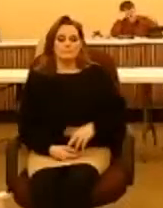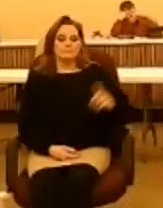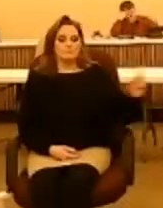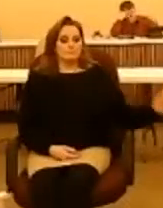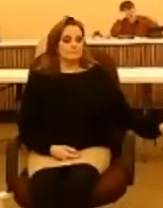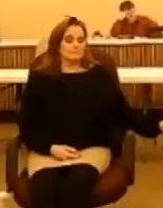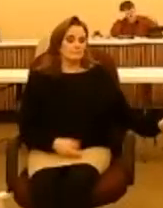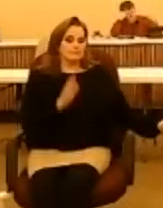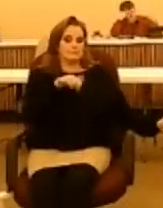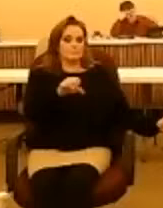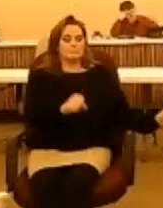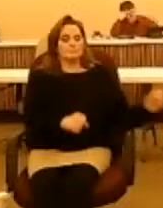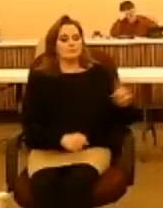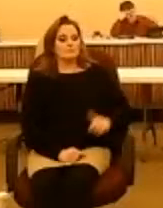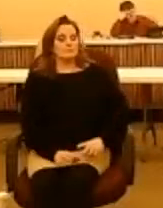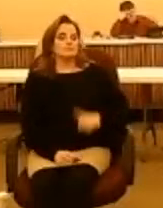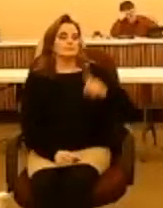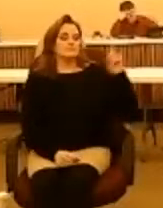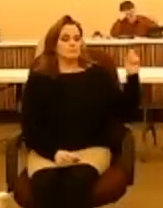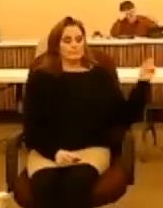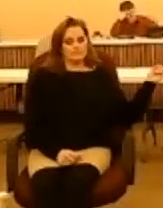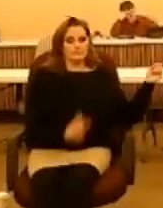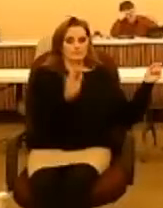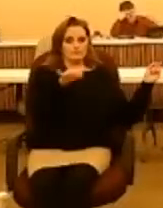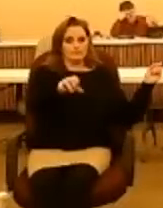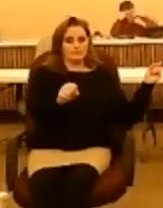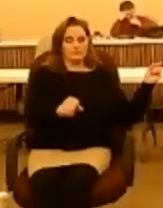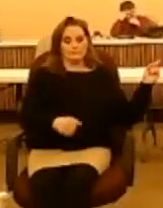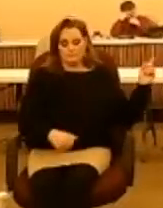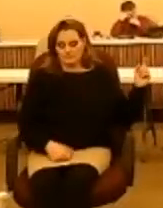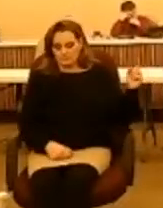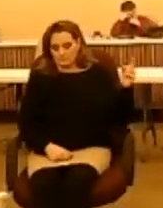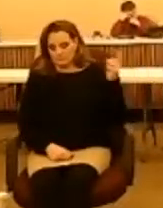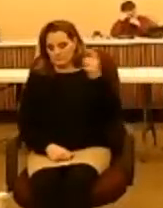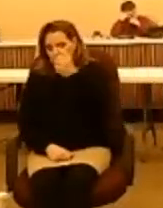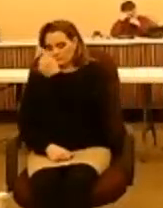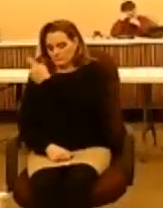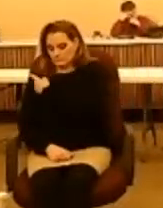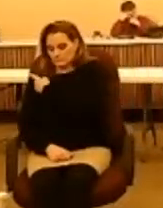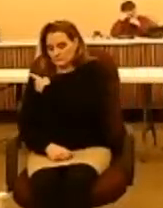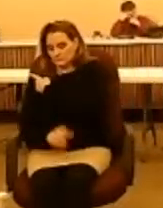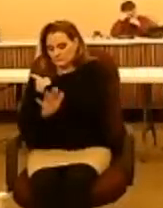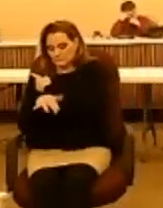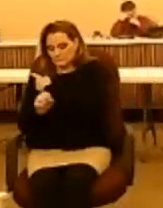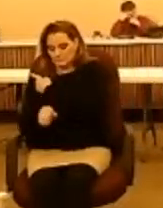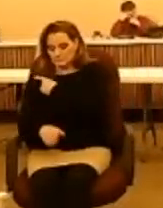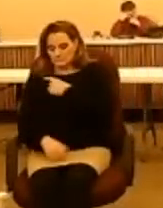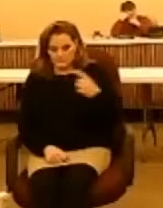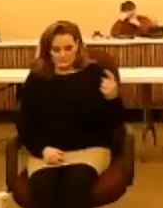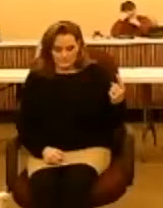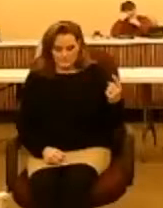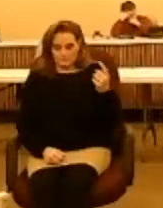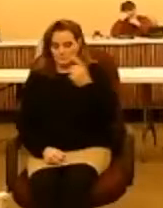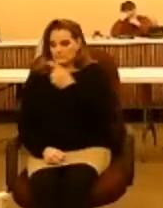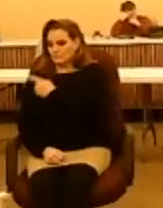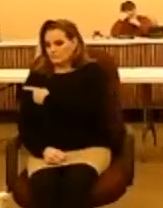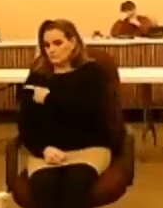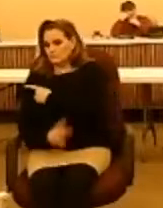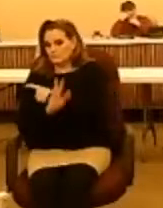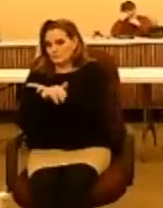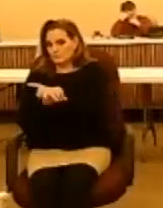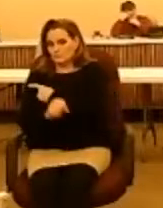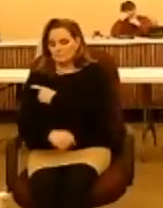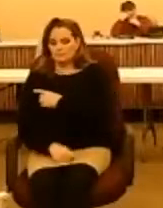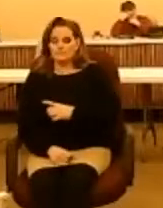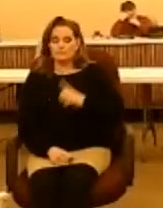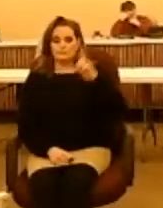Councilmember Barley, Aye. Councilmember Stafford. Aye. Councilmember Safranek, Aye. Councilmember Bolsner,